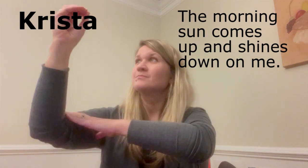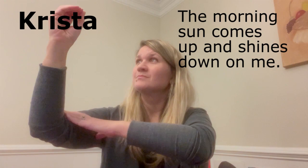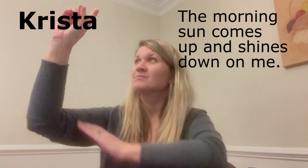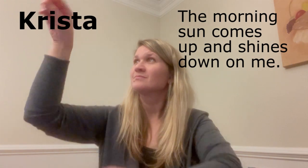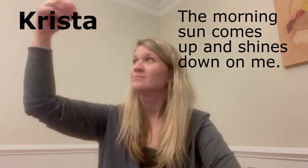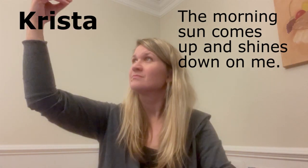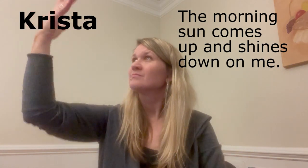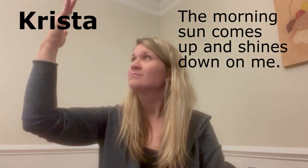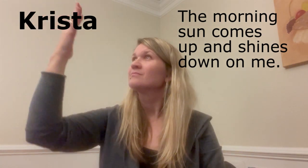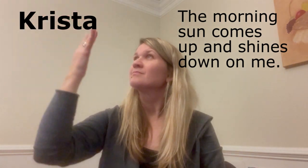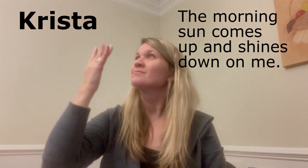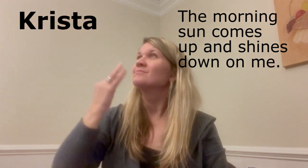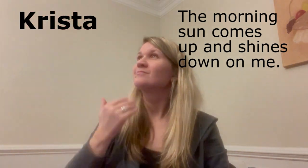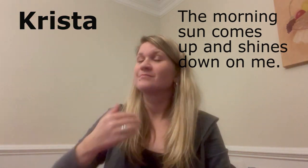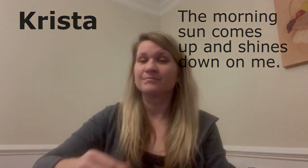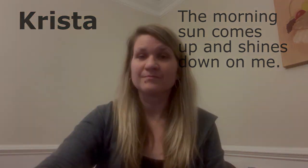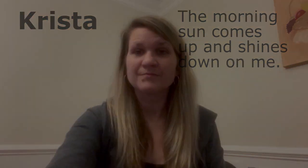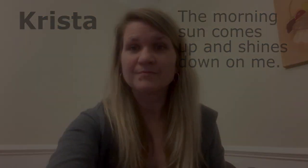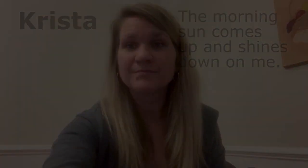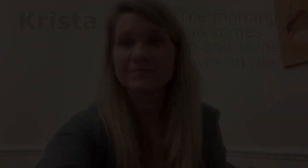and the sun coming down to warm your face